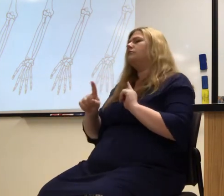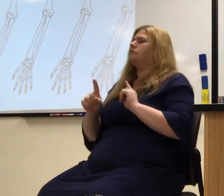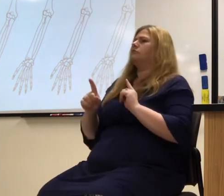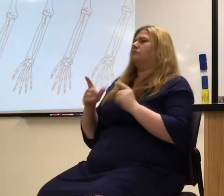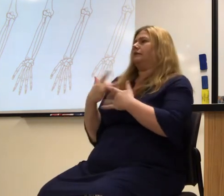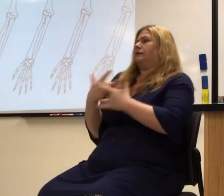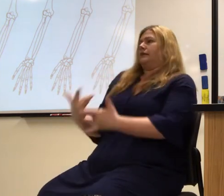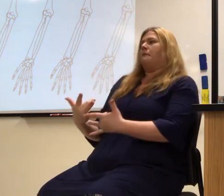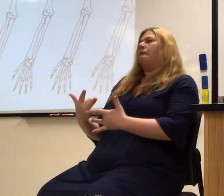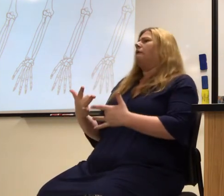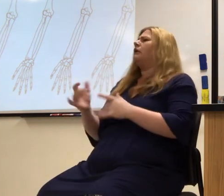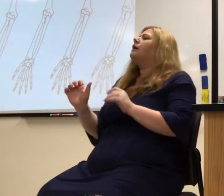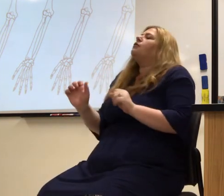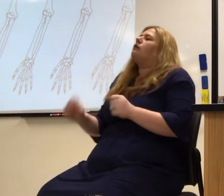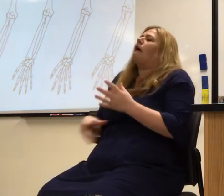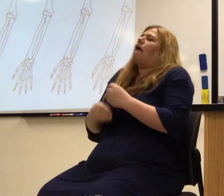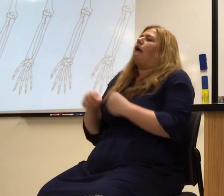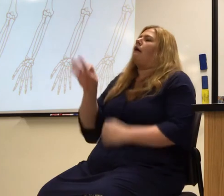joints, okay?